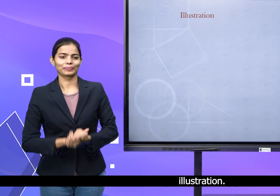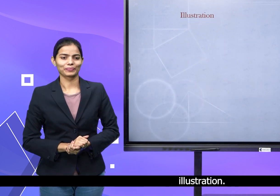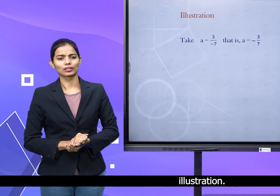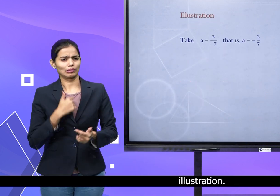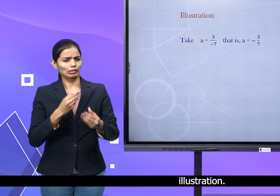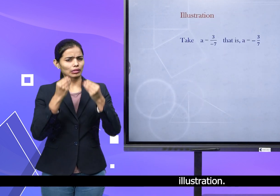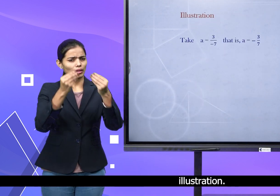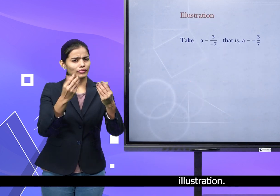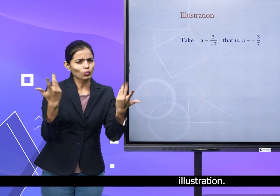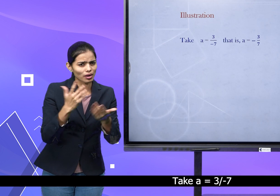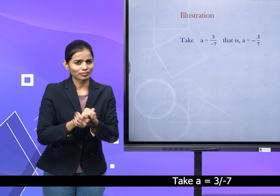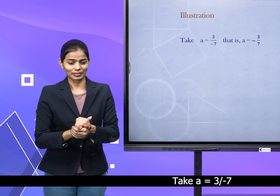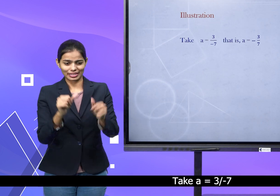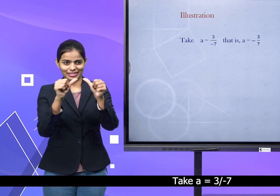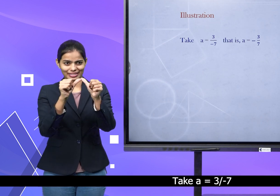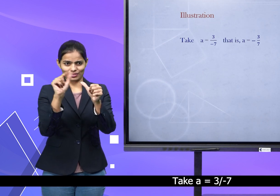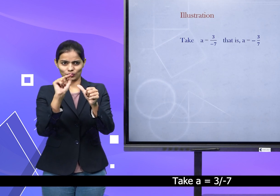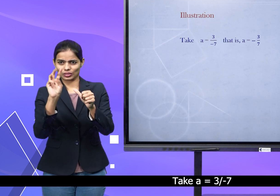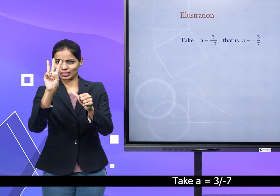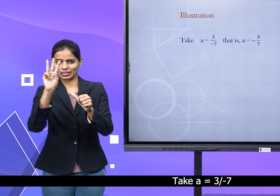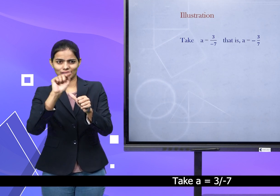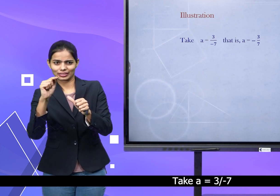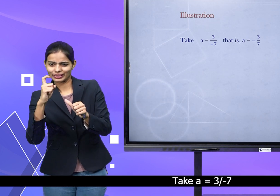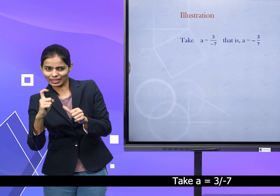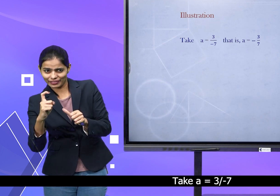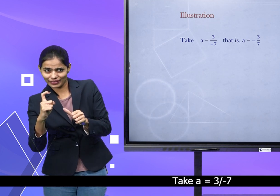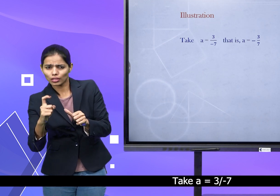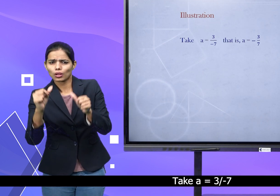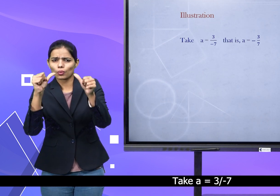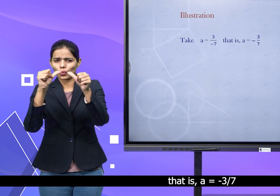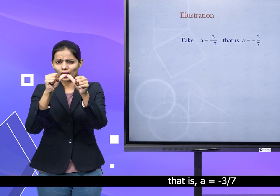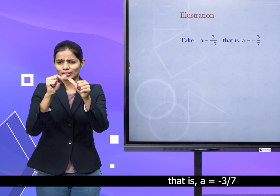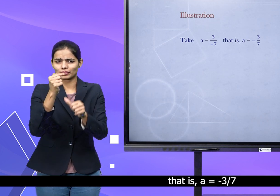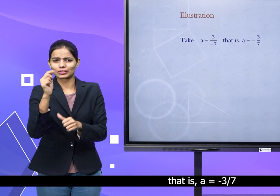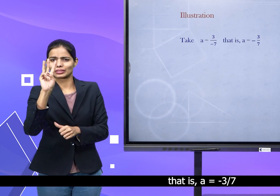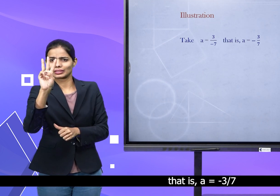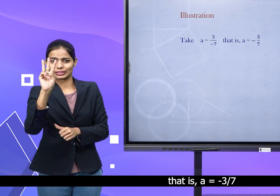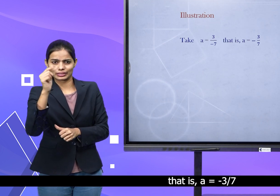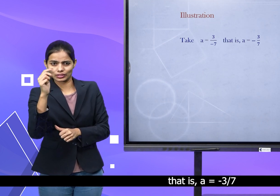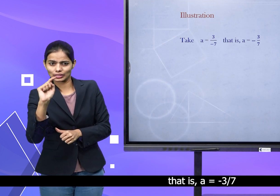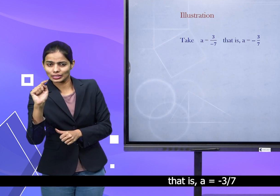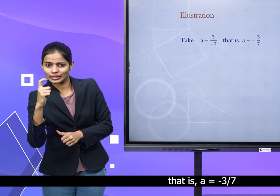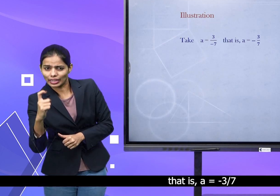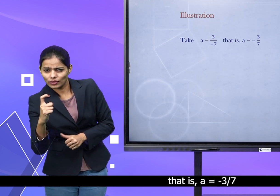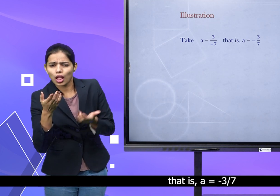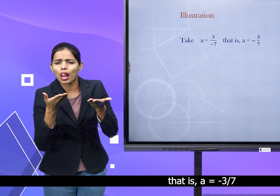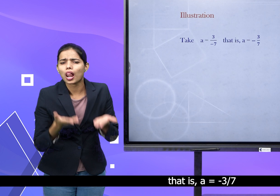Illustration. Take A is equal to 3 by minus 7, that is A is equal to minus 3 by